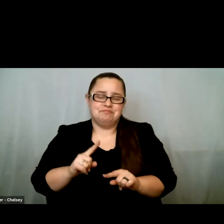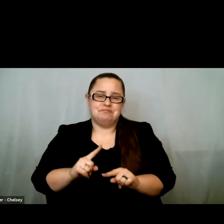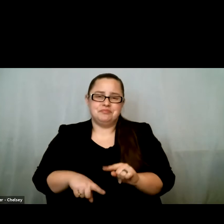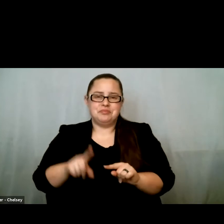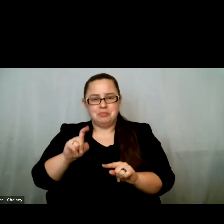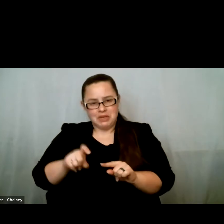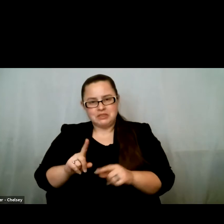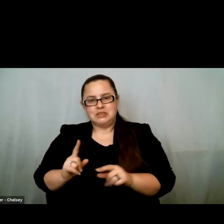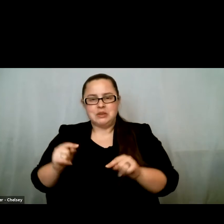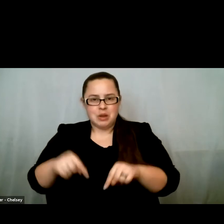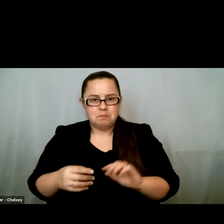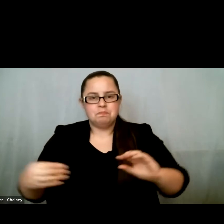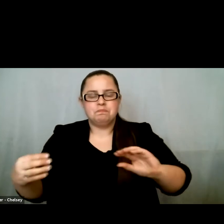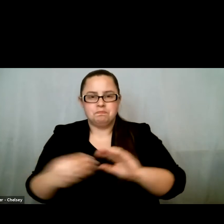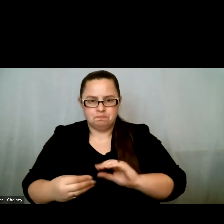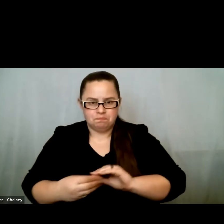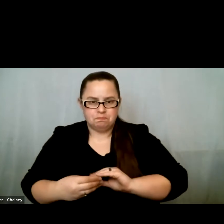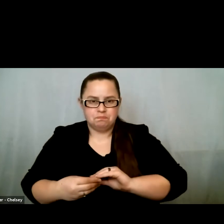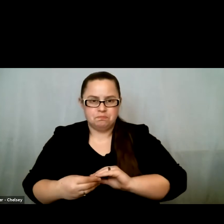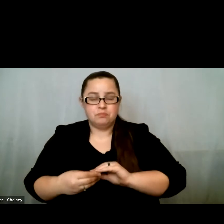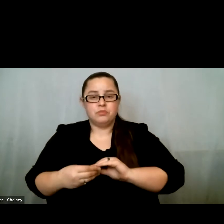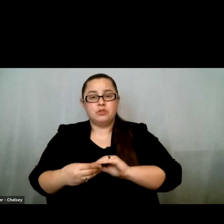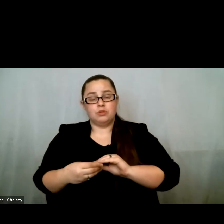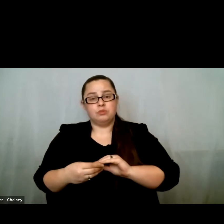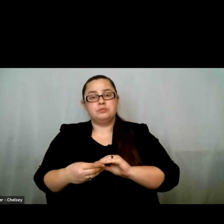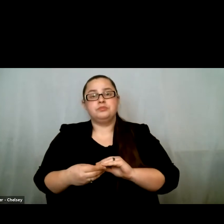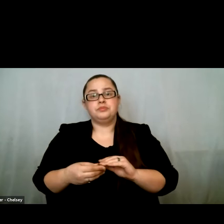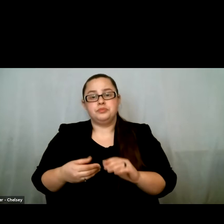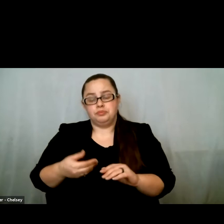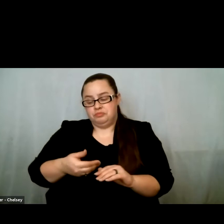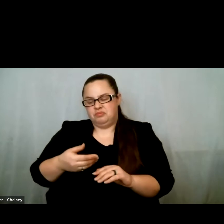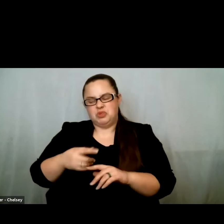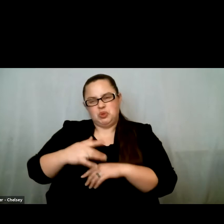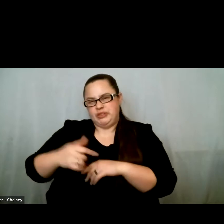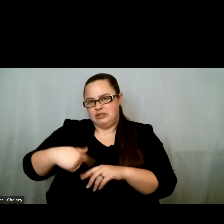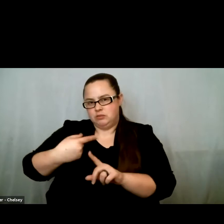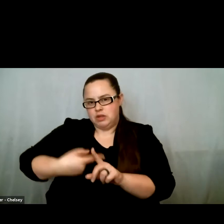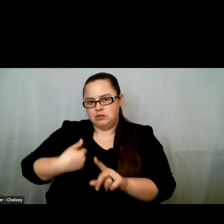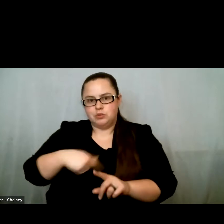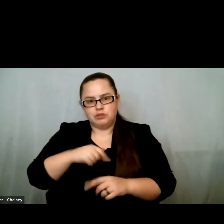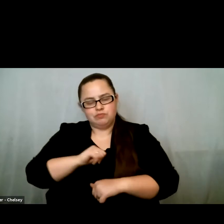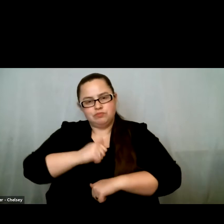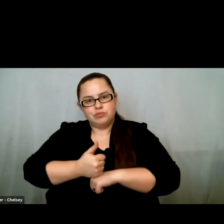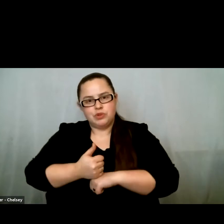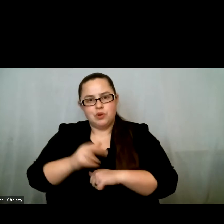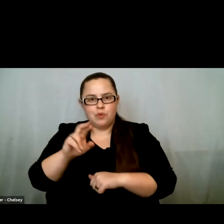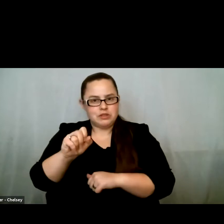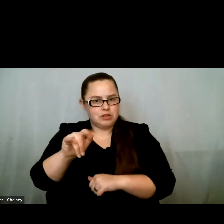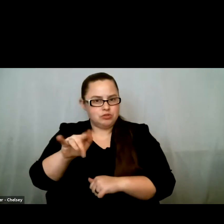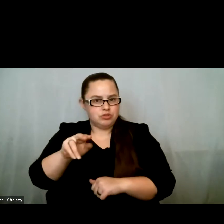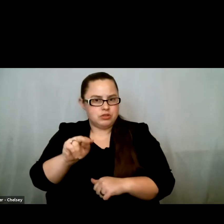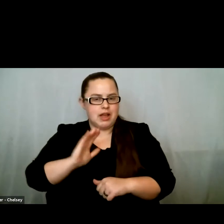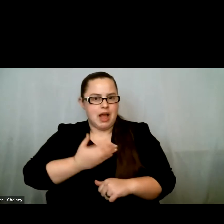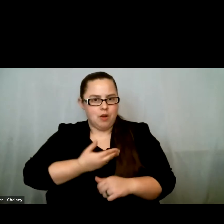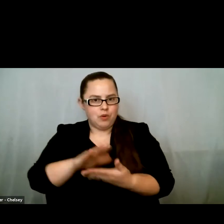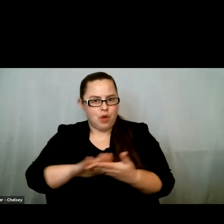So earlier this month, we took a resolution to our own college council, and I'm happy to say that our academic senate